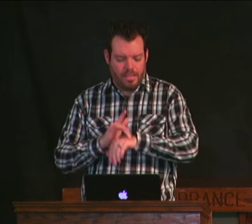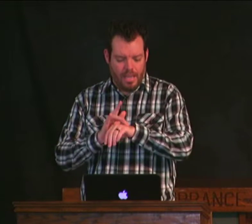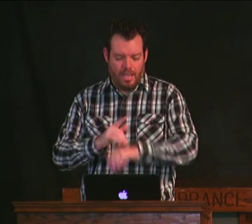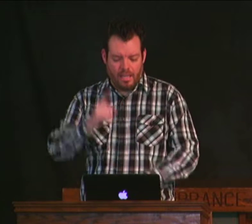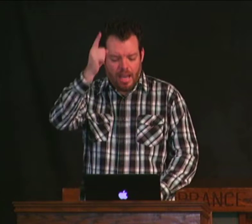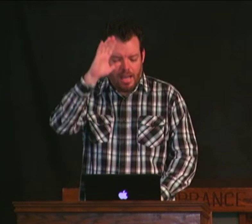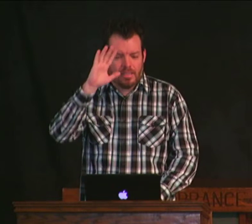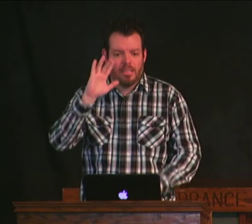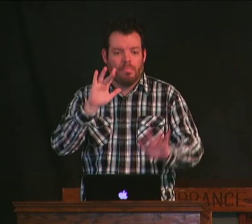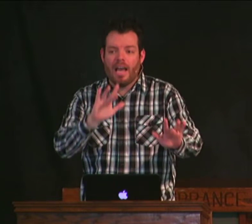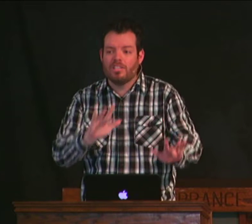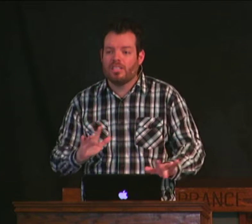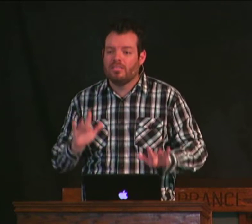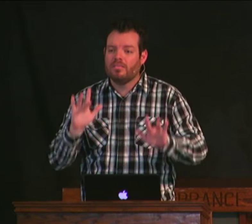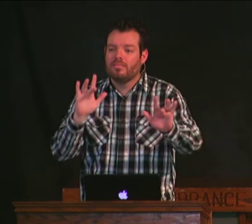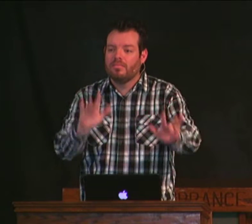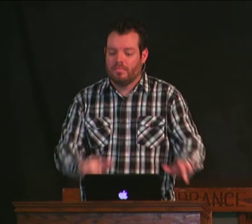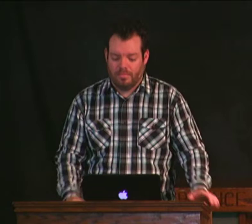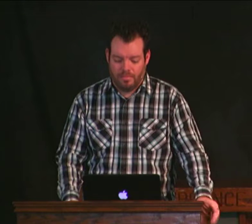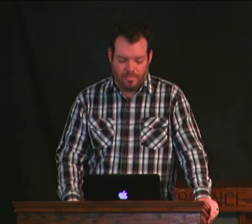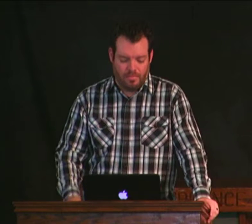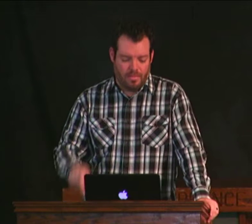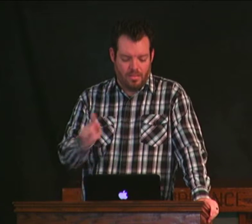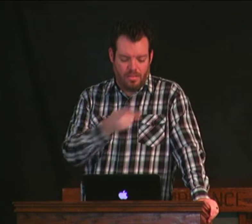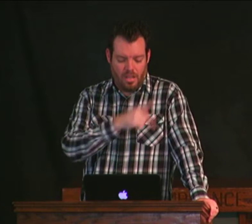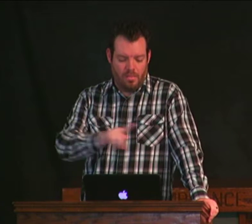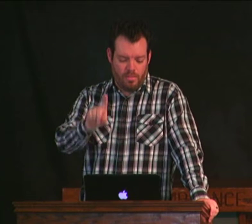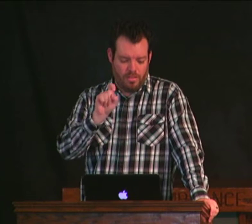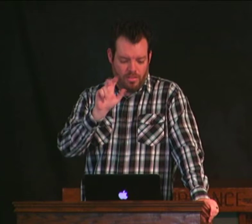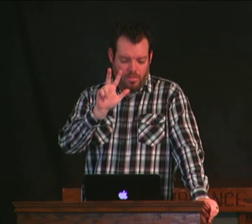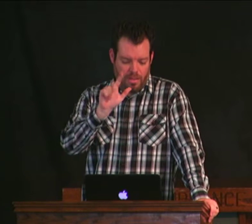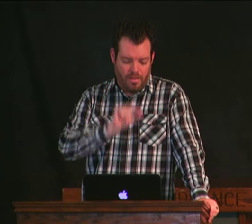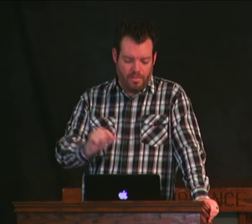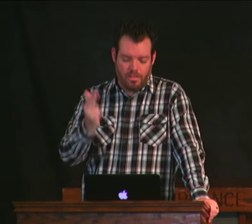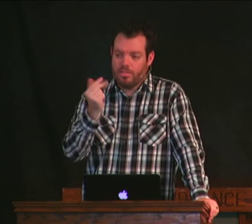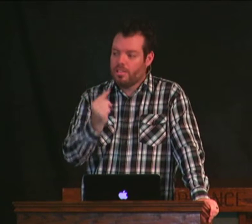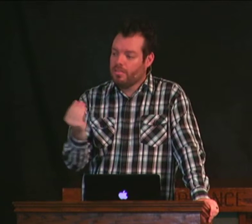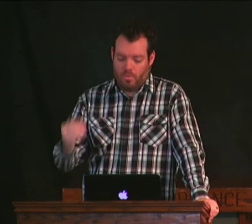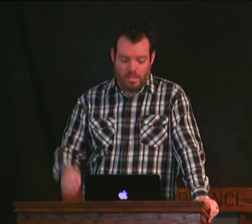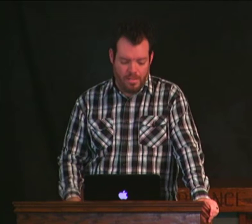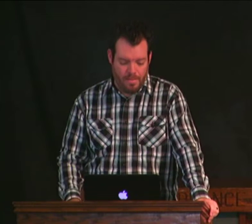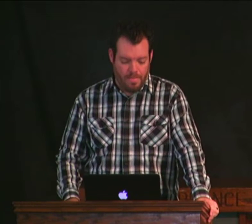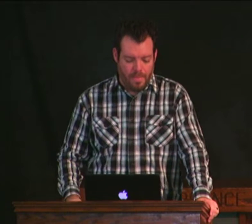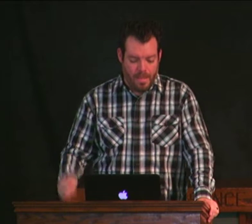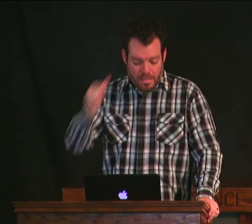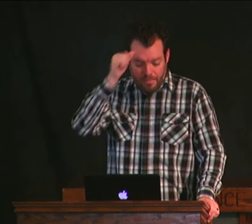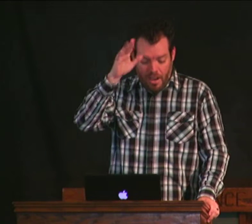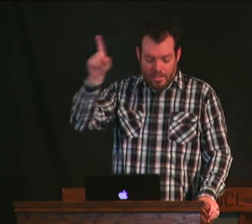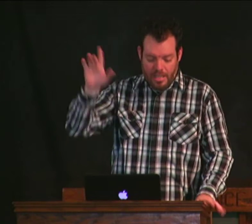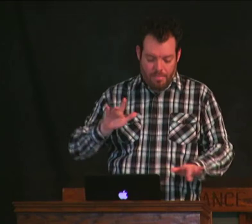Meditate on God's compassion. For Psalms 103, verse 13 to 14. As a father, he has